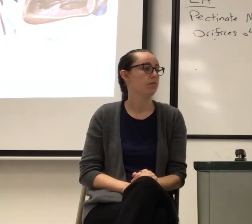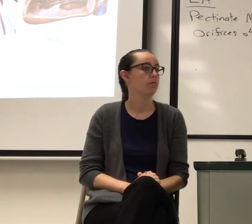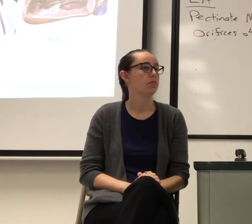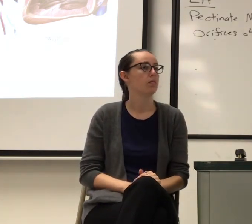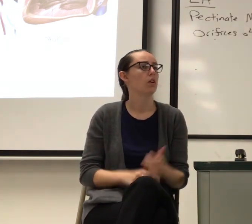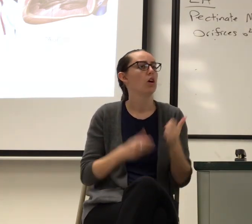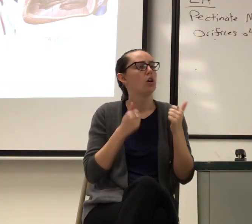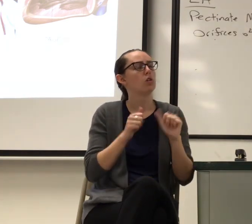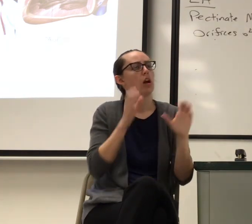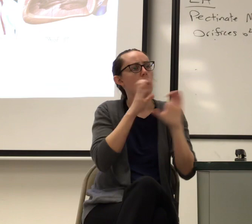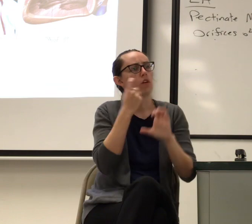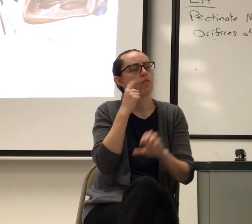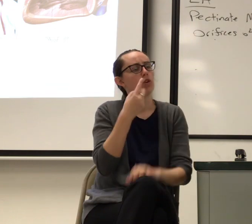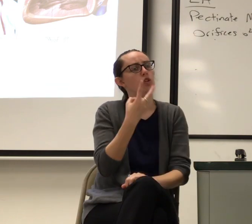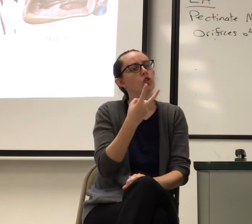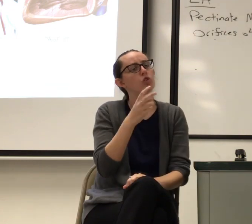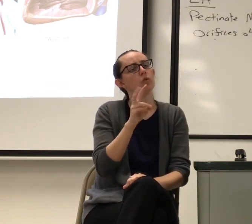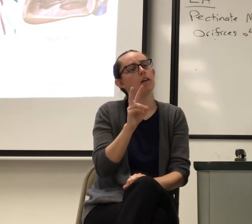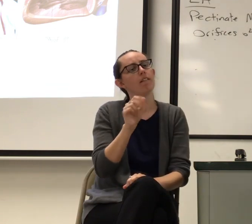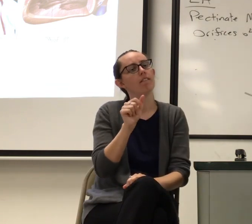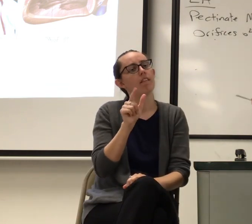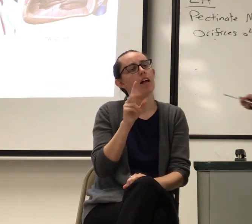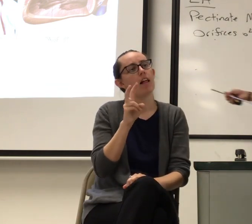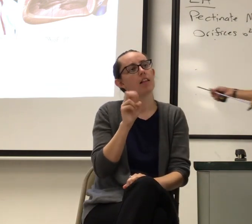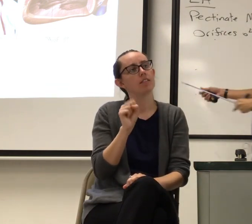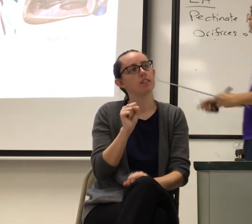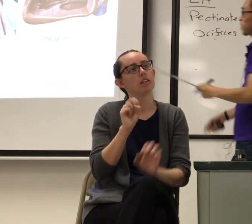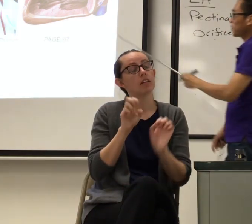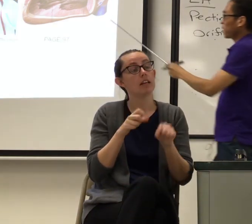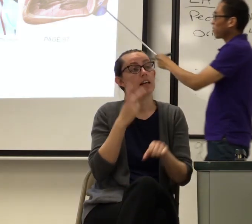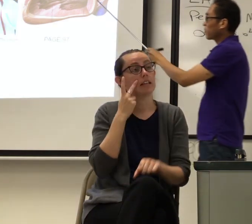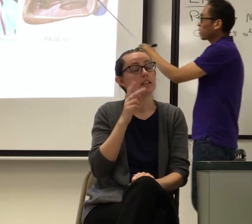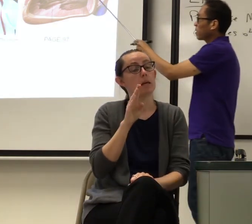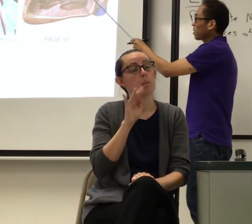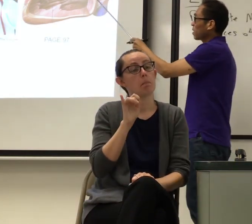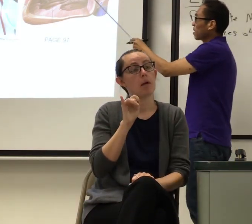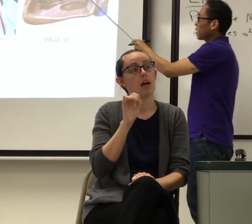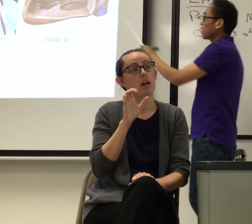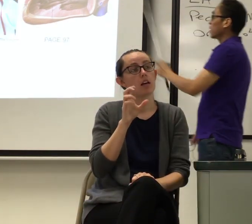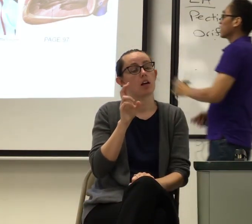try to look for the 2 valves. You can see the bicuspid valve right there.